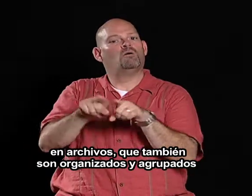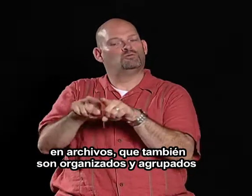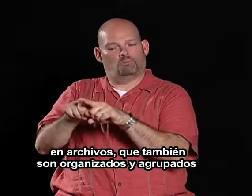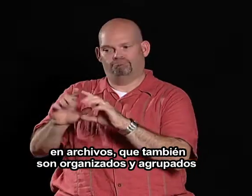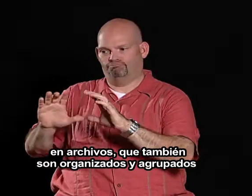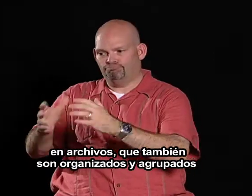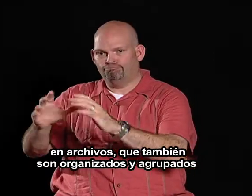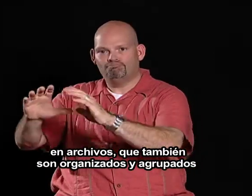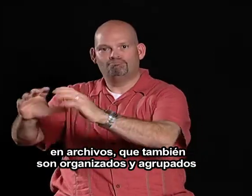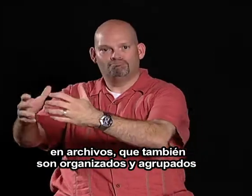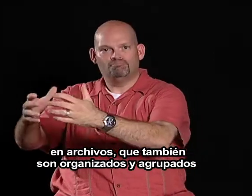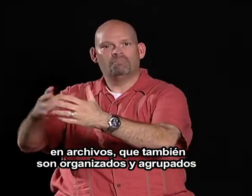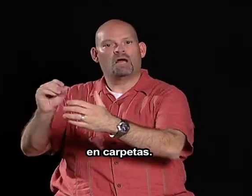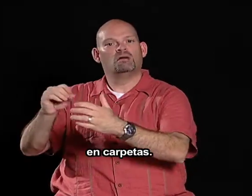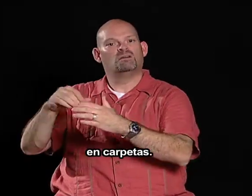also organized and grouped in folders.